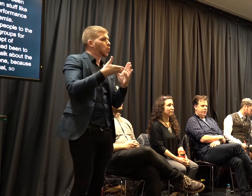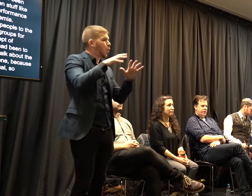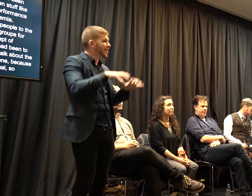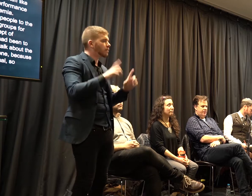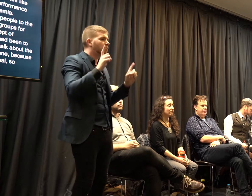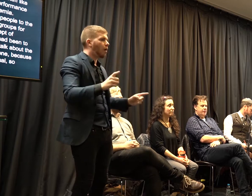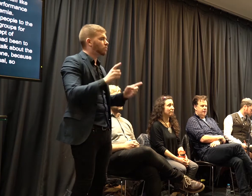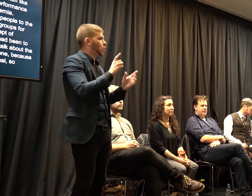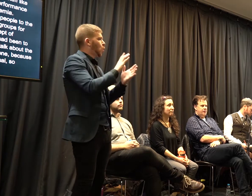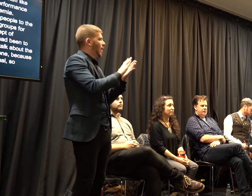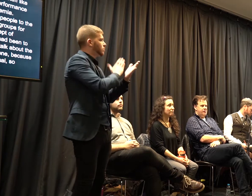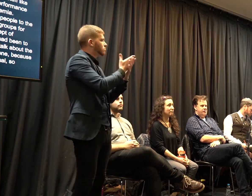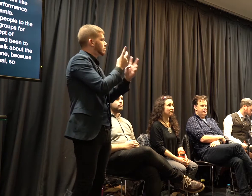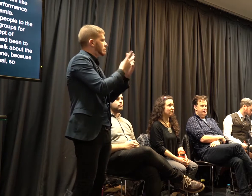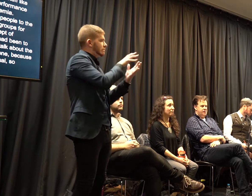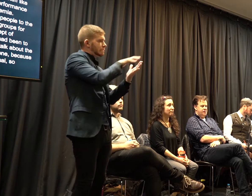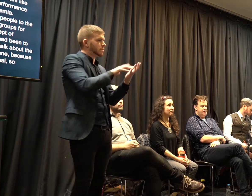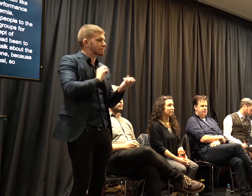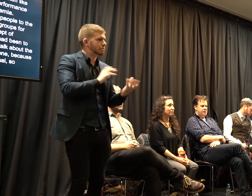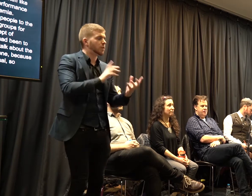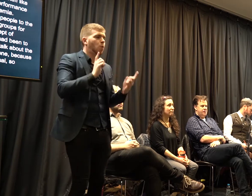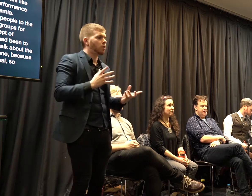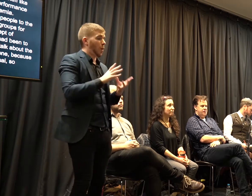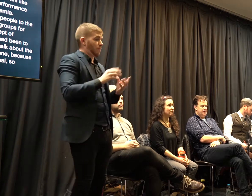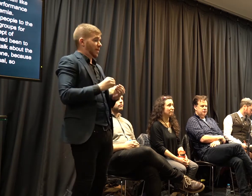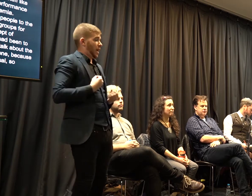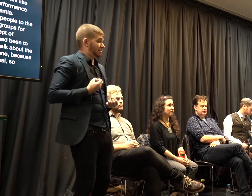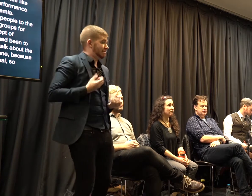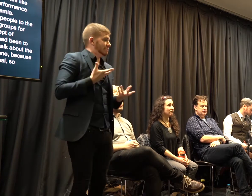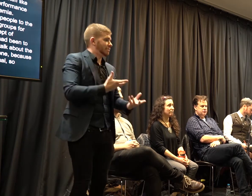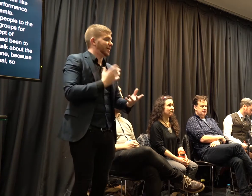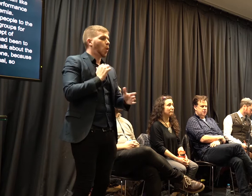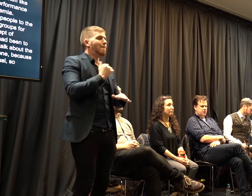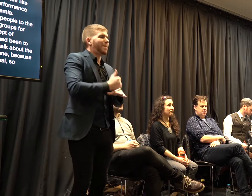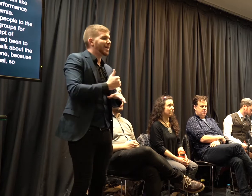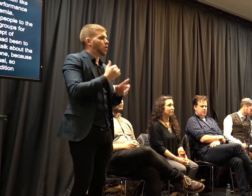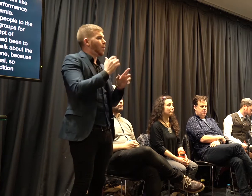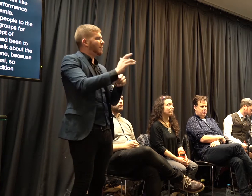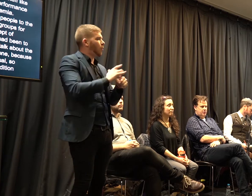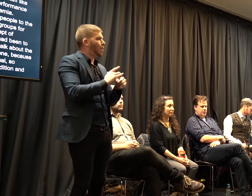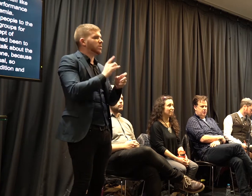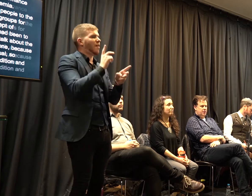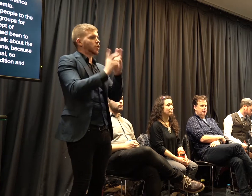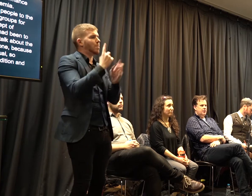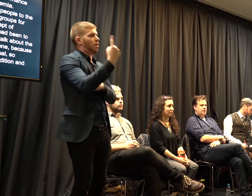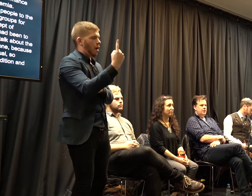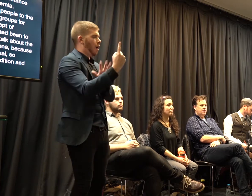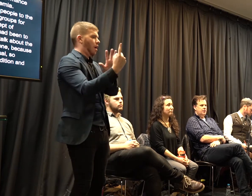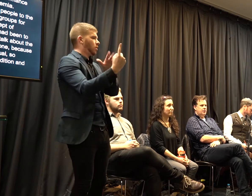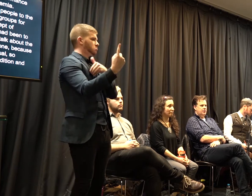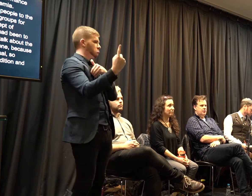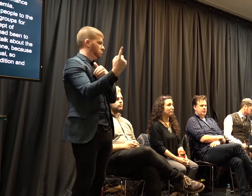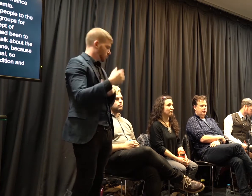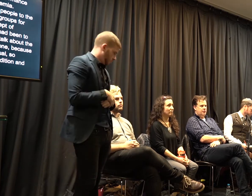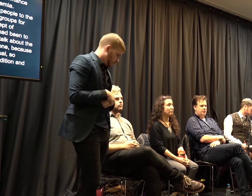rendition. So everything I say is not based on the performance of a particular interpreter. And